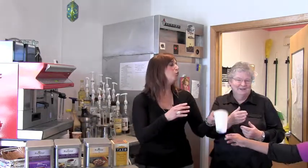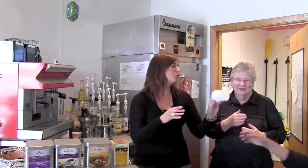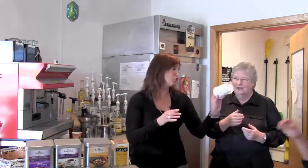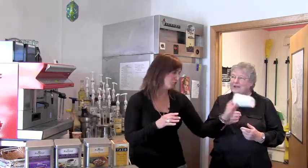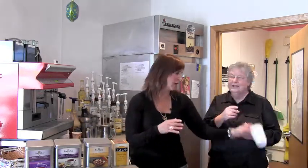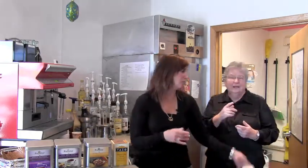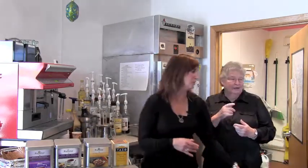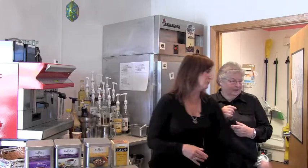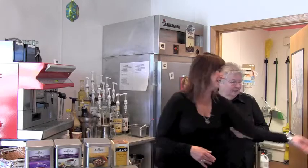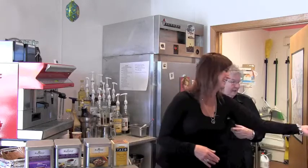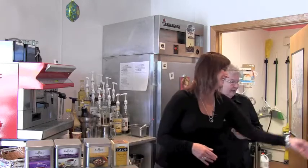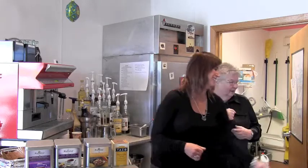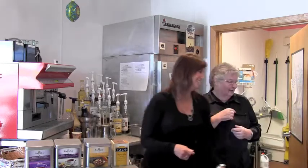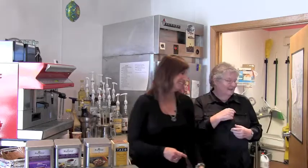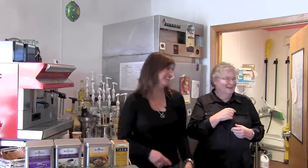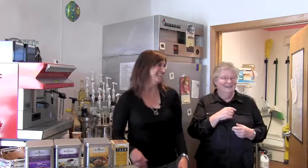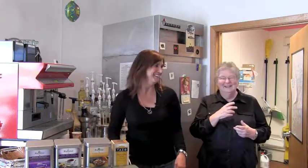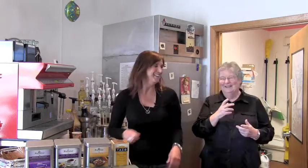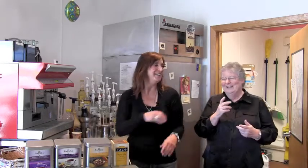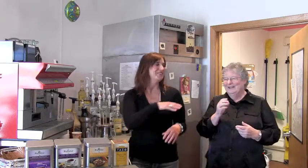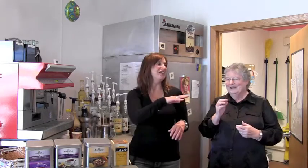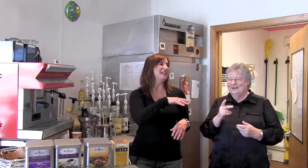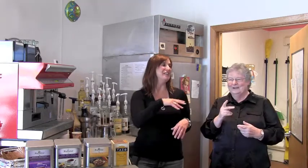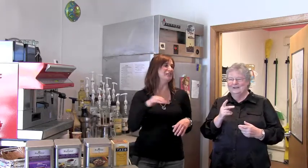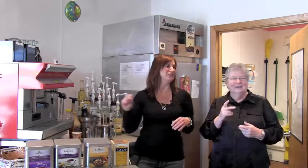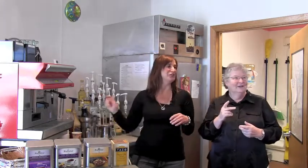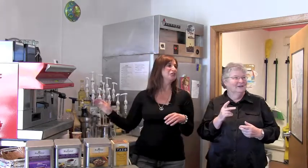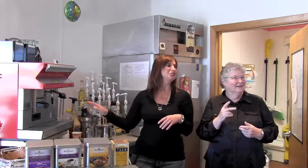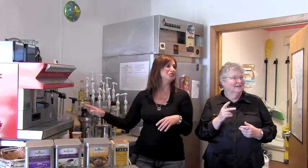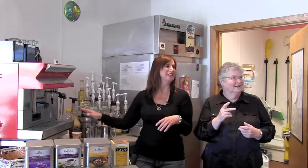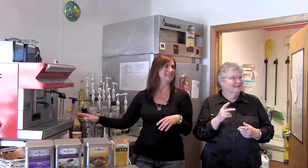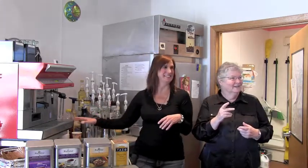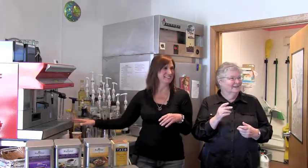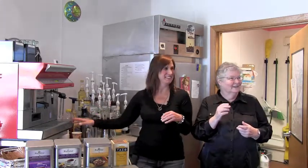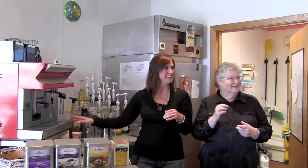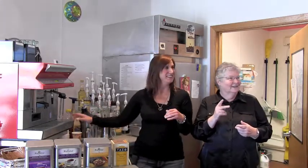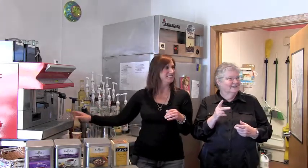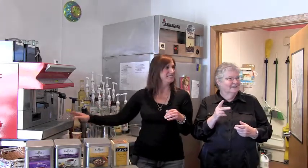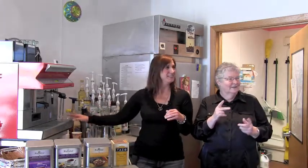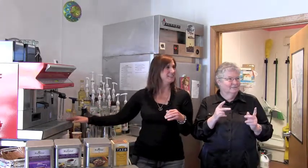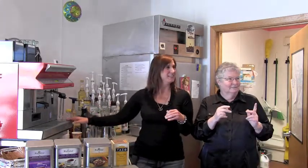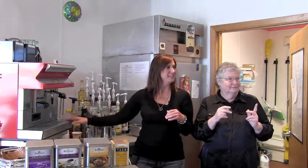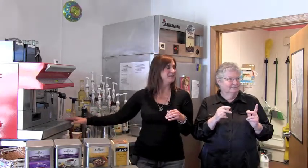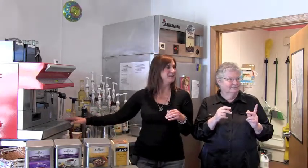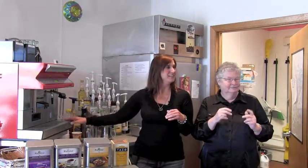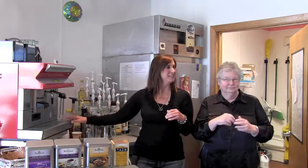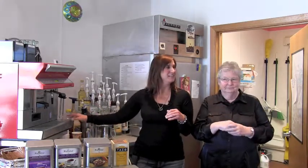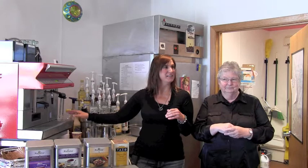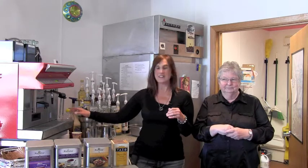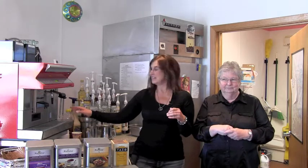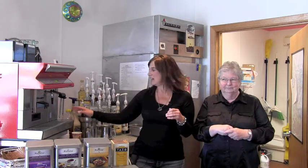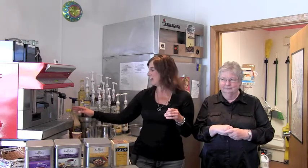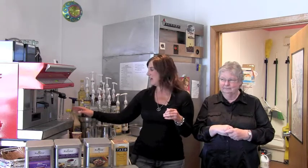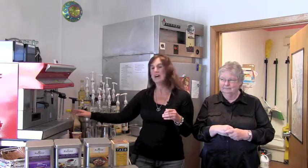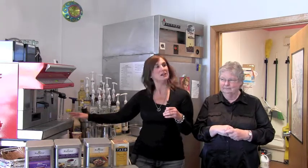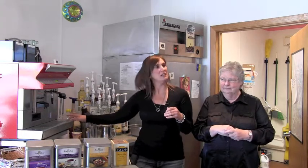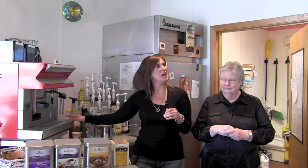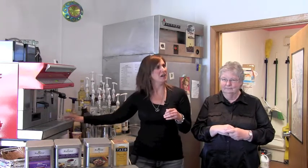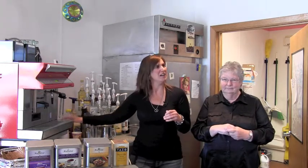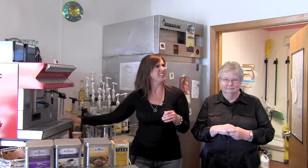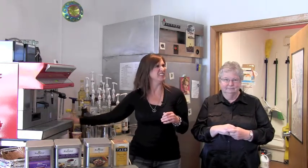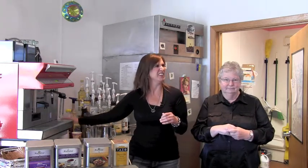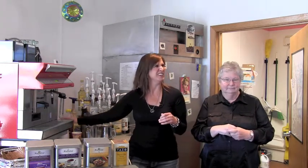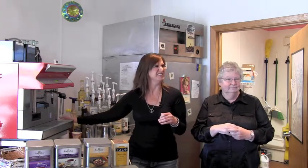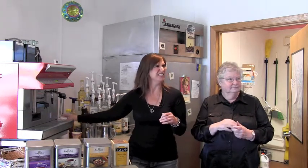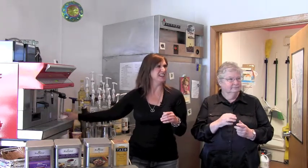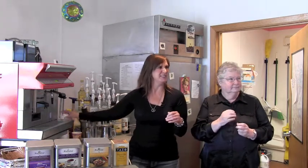Thank you. We'll throw that one away. Fell on the floor, dirty. Did you want me to make another coffee pot?